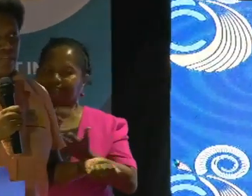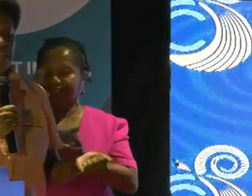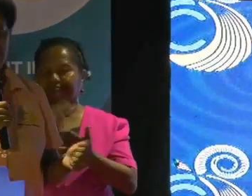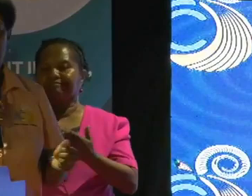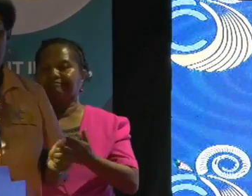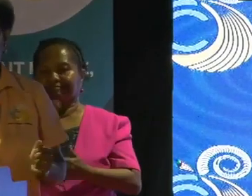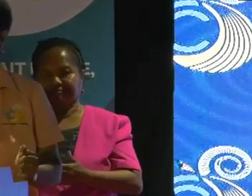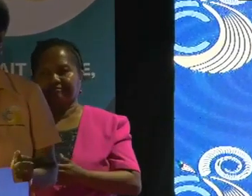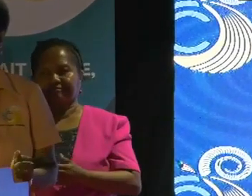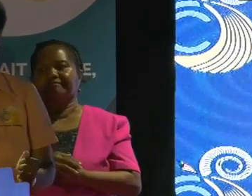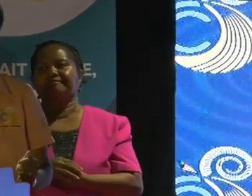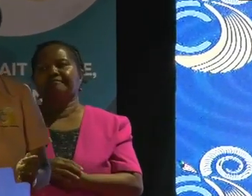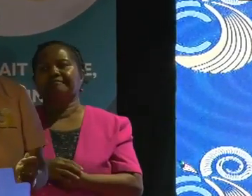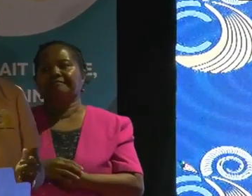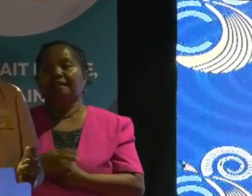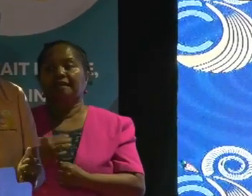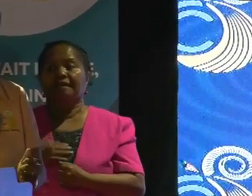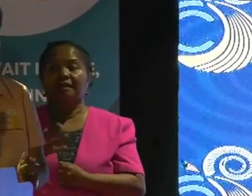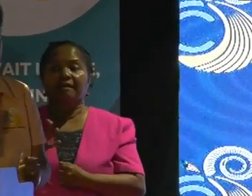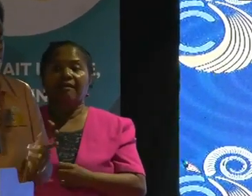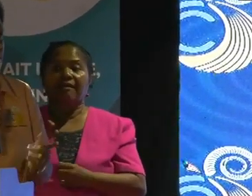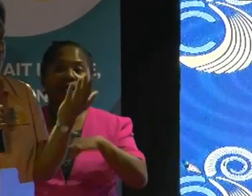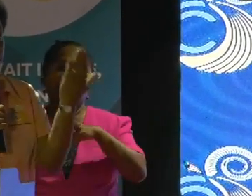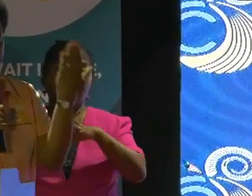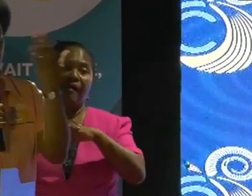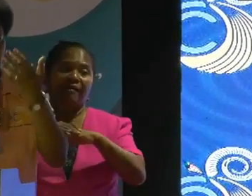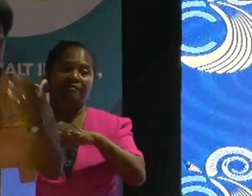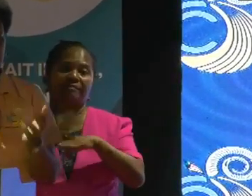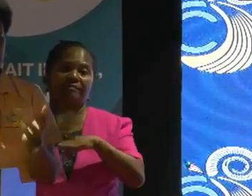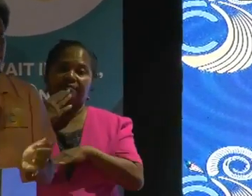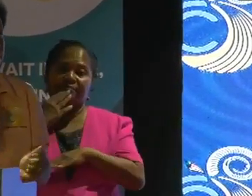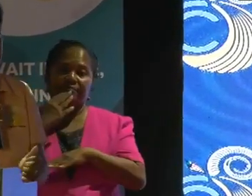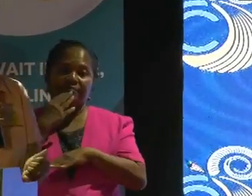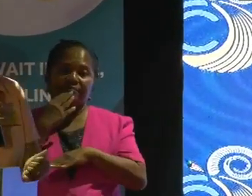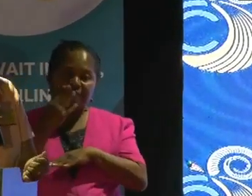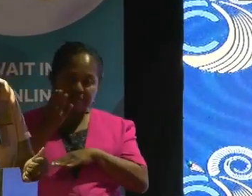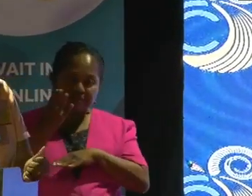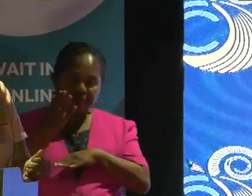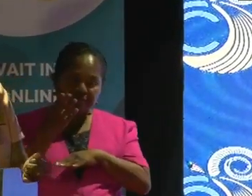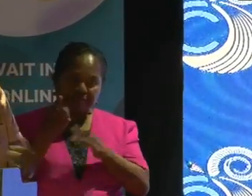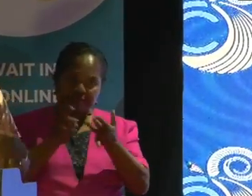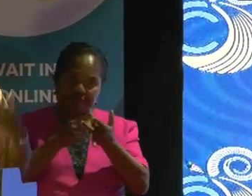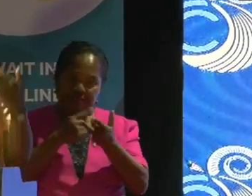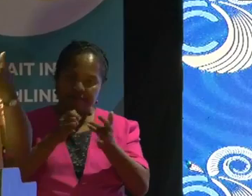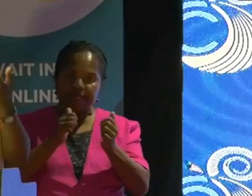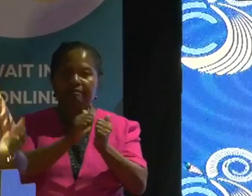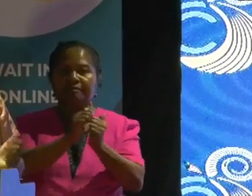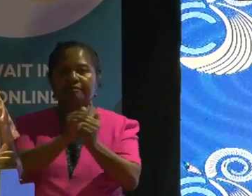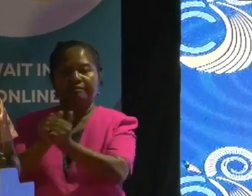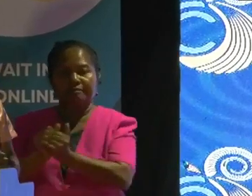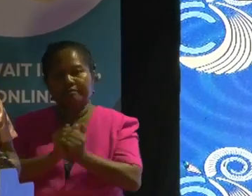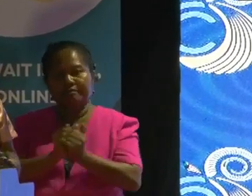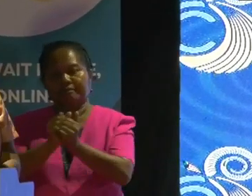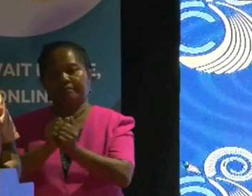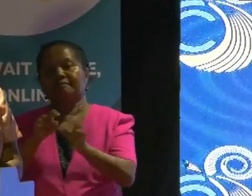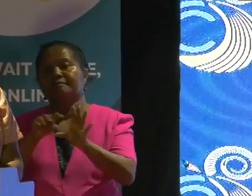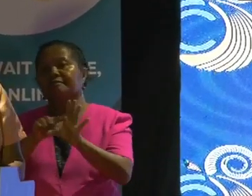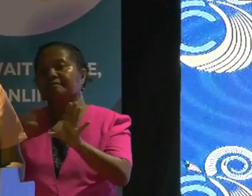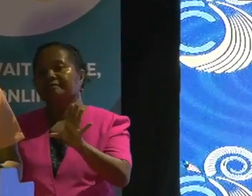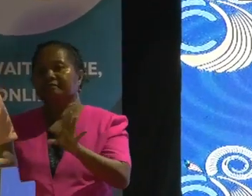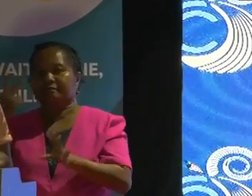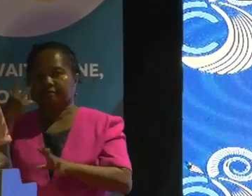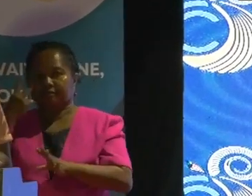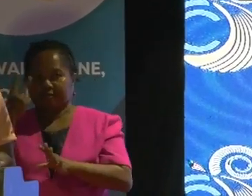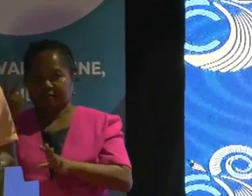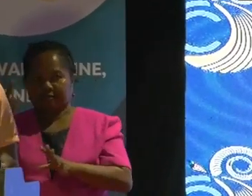so far. I also acknowledge all our other stakeholders that are outside and they're also watching from